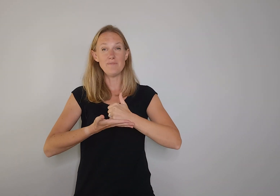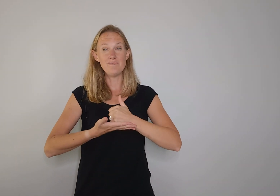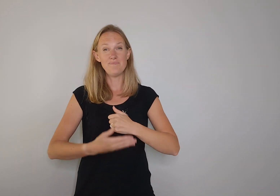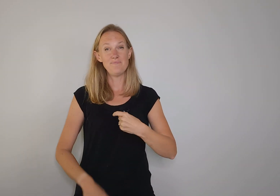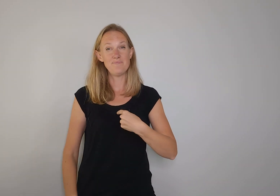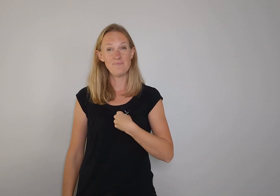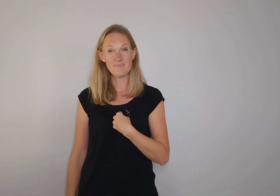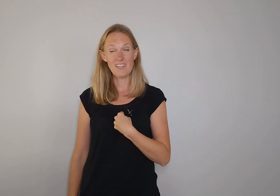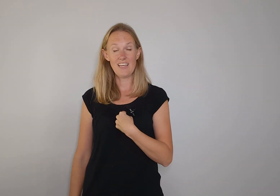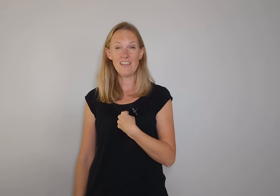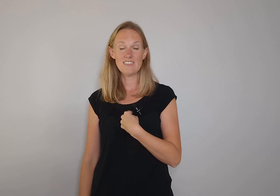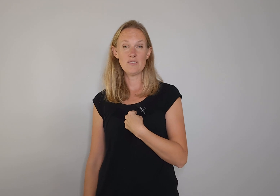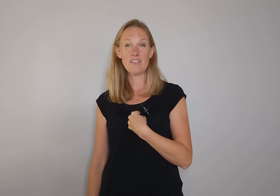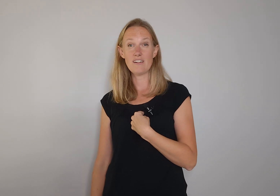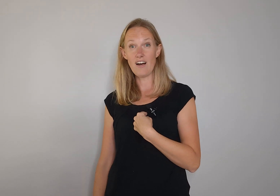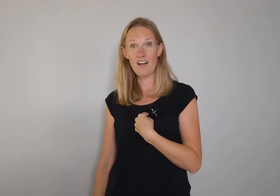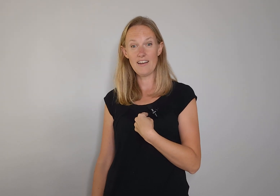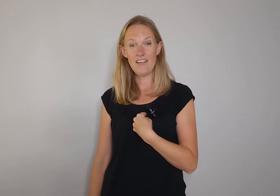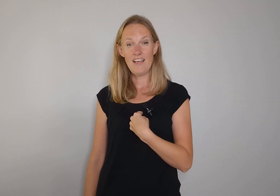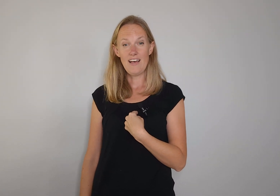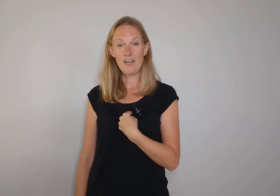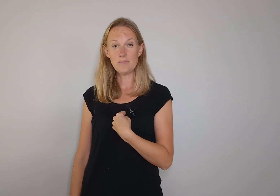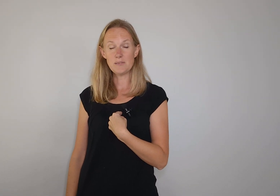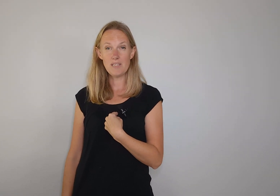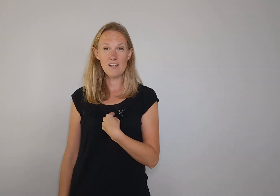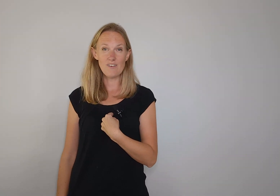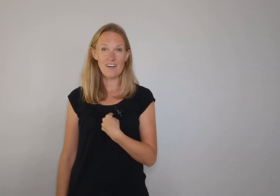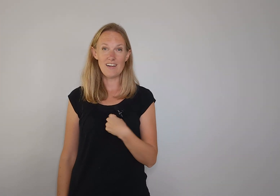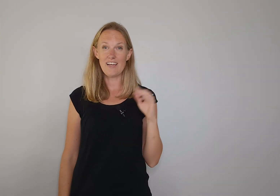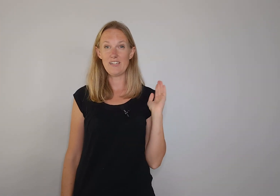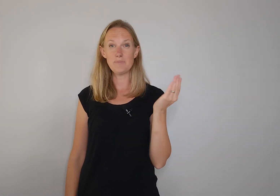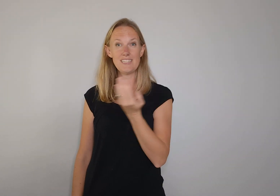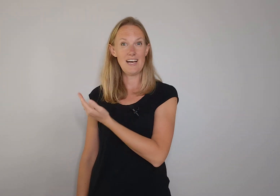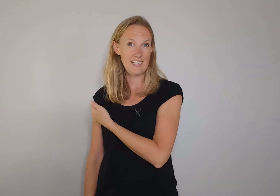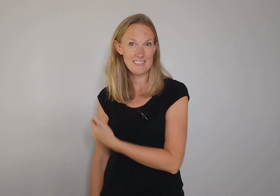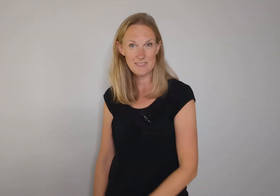from. Okay, so either God helps me or God helps us.